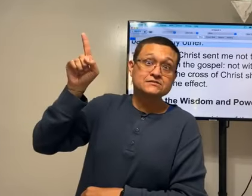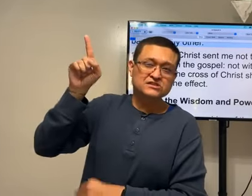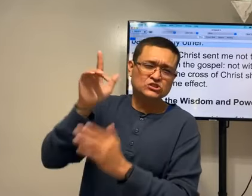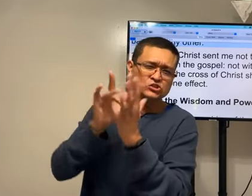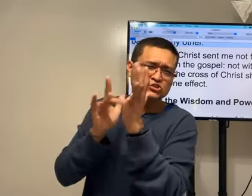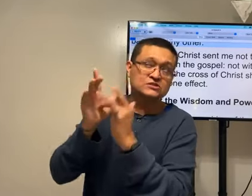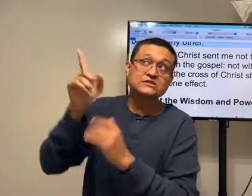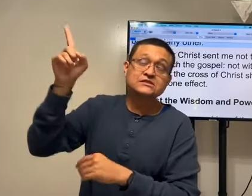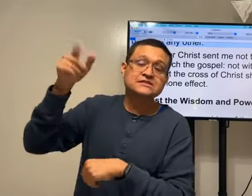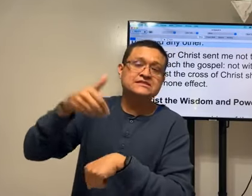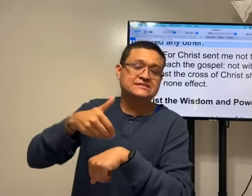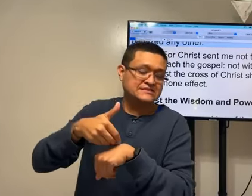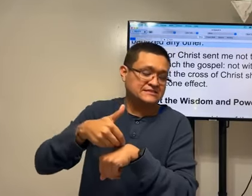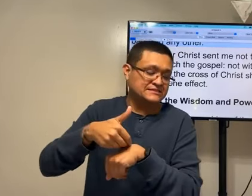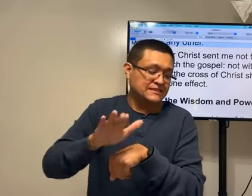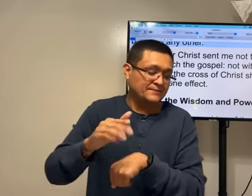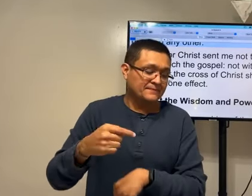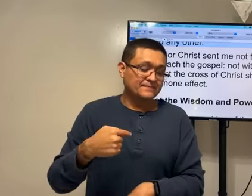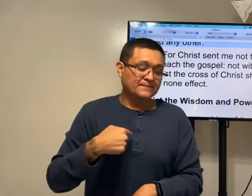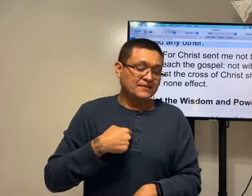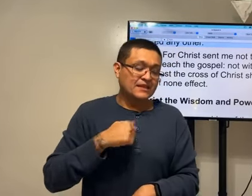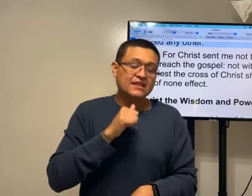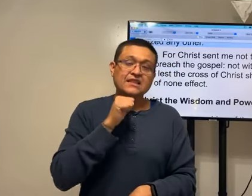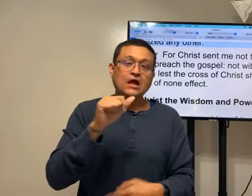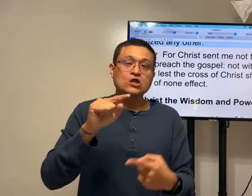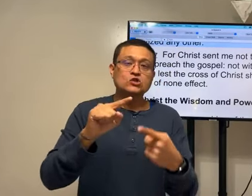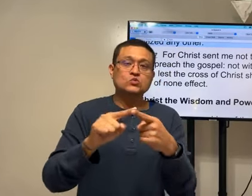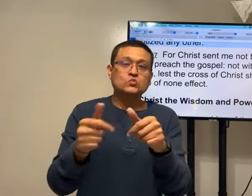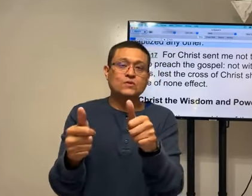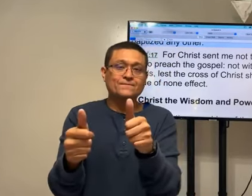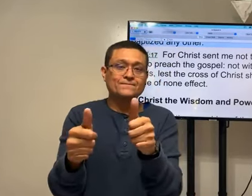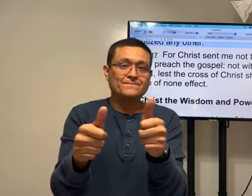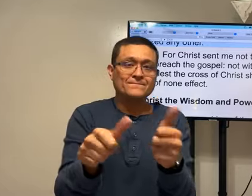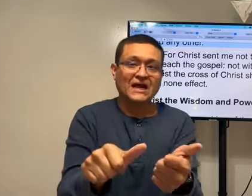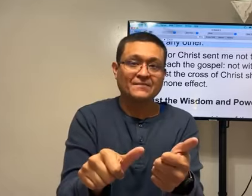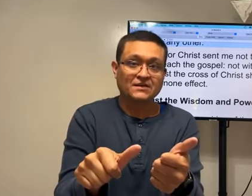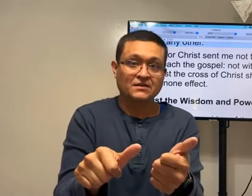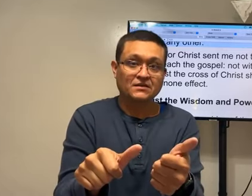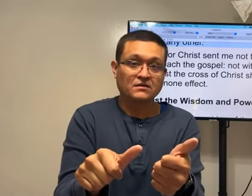And Paul says, for Christ sent me not to baptize,